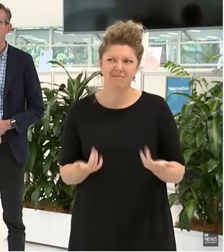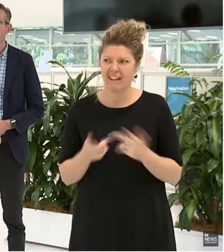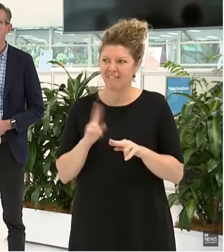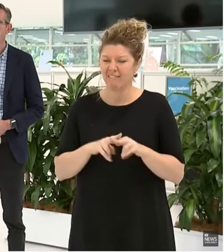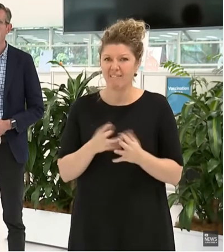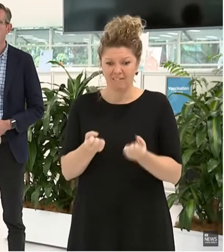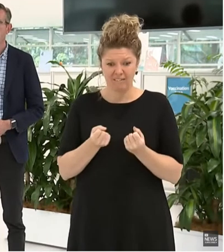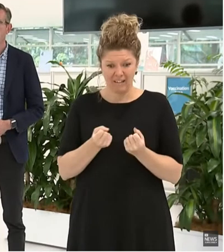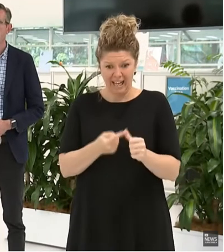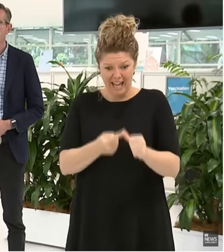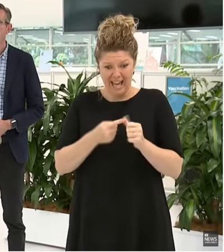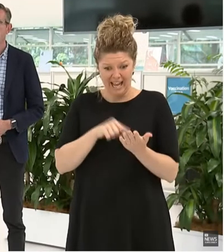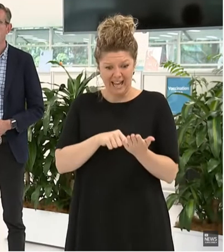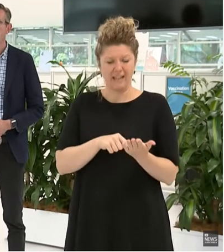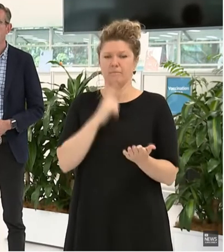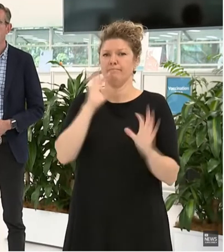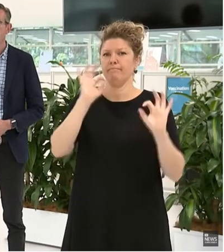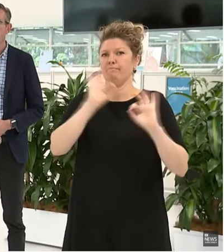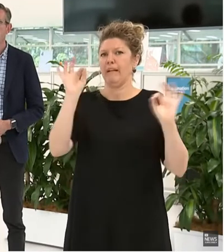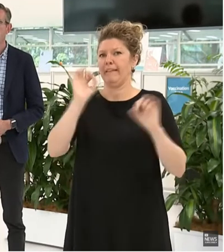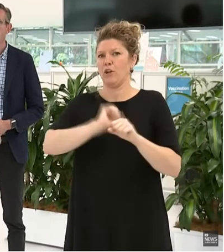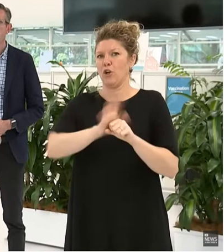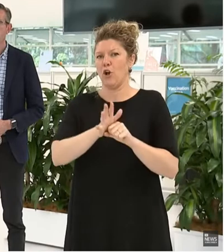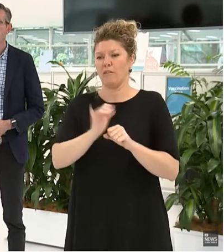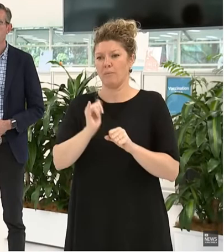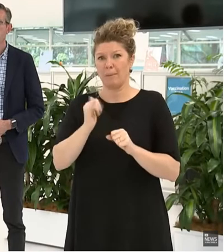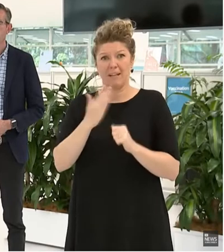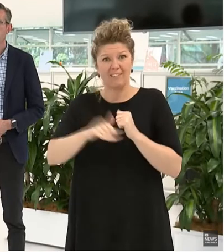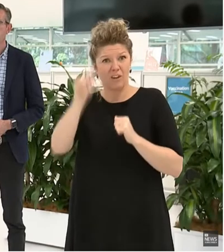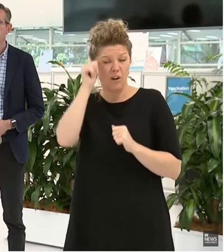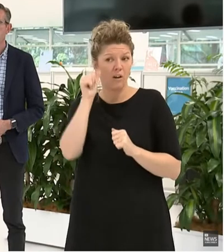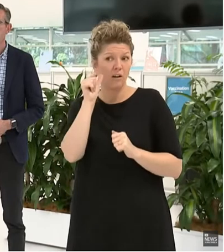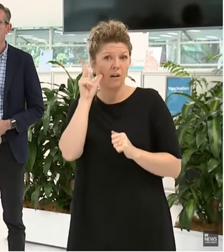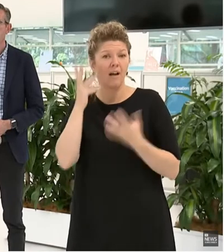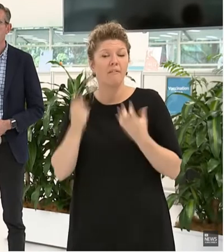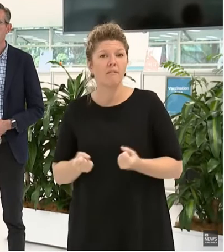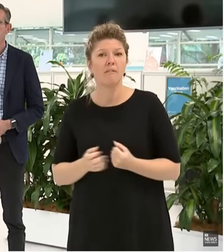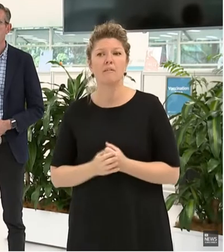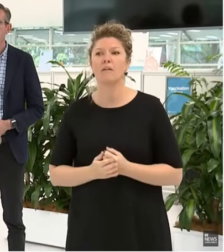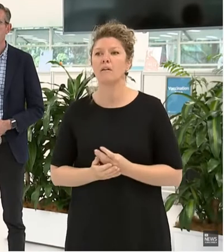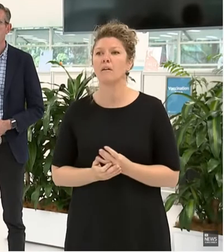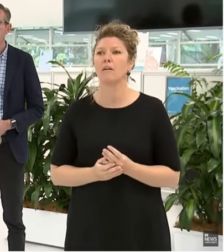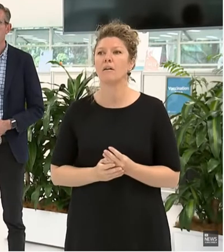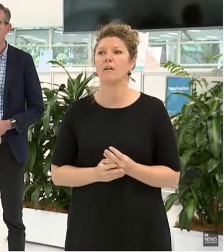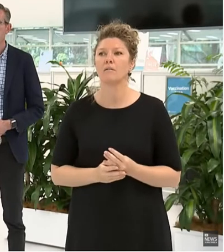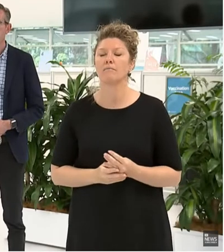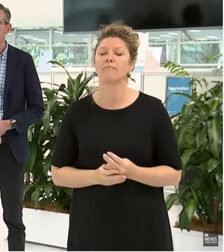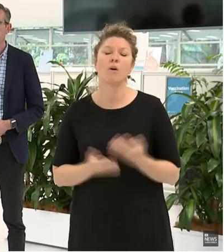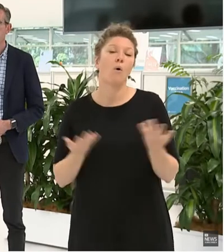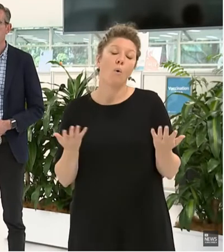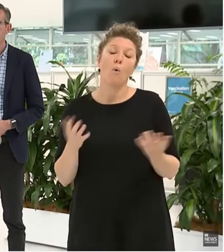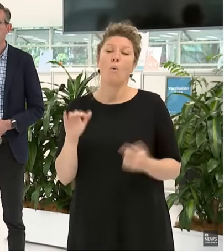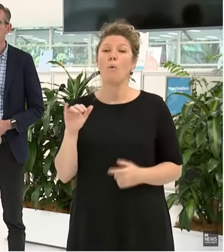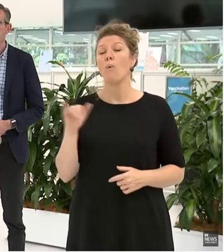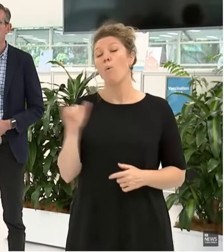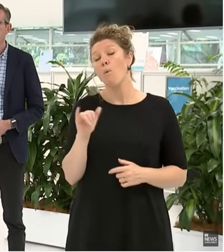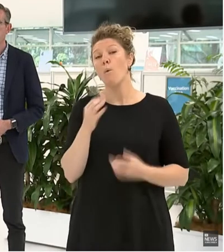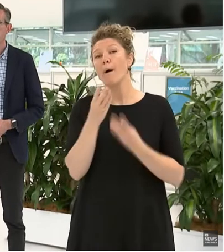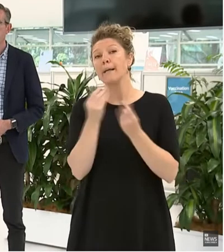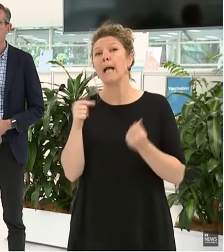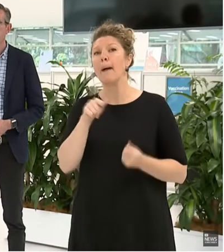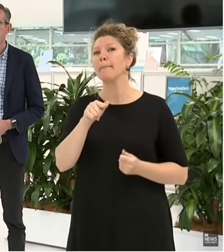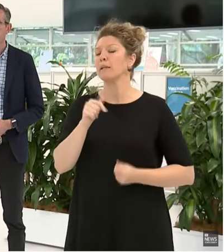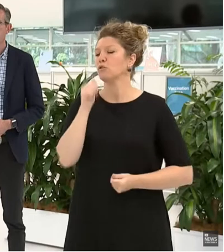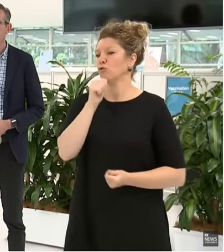that aspect. But I have heard also people saying, I'm getting it because I'm visiting Auntie Mabel in 3 or